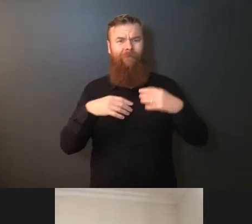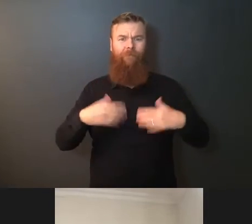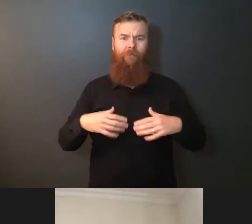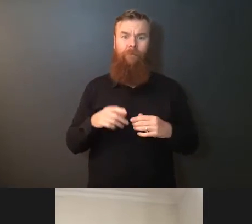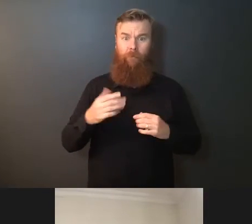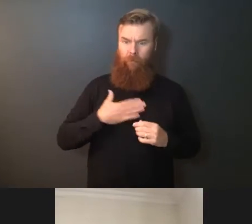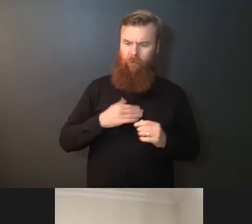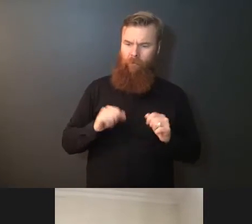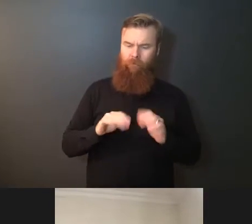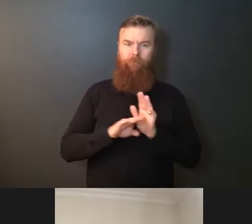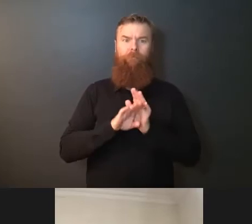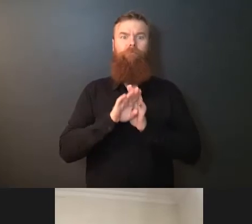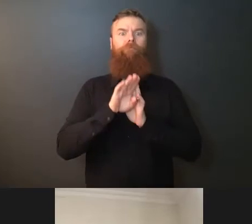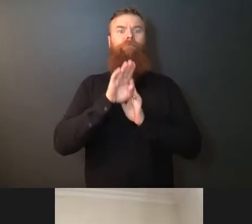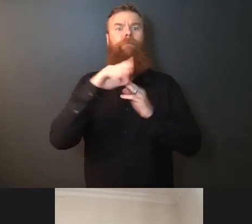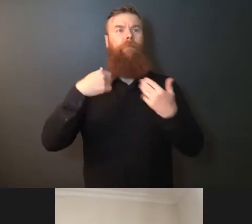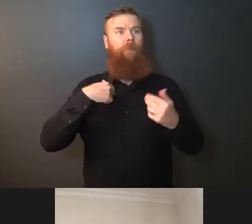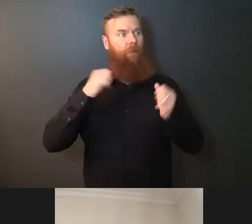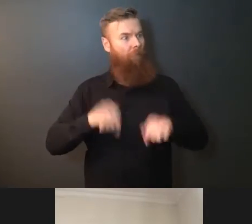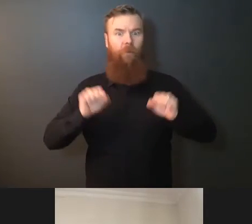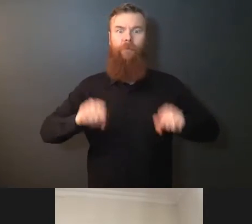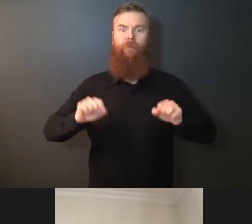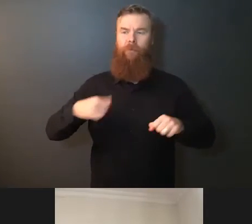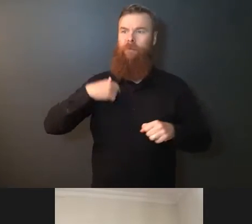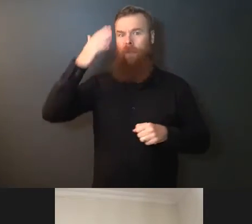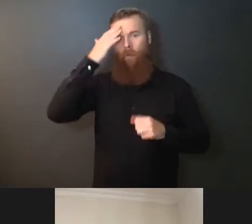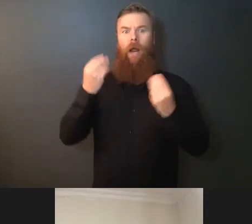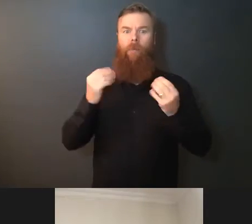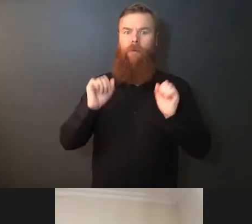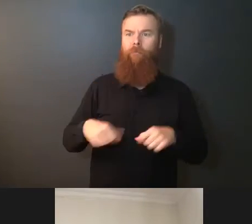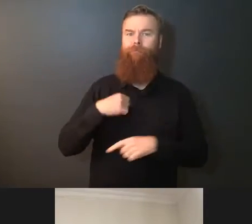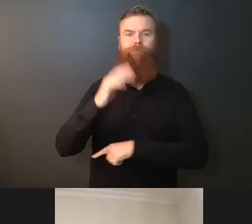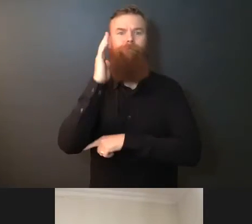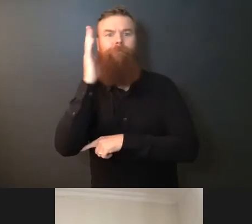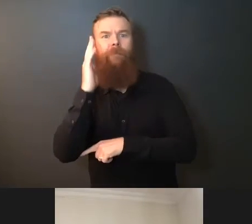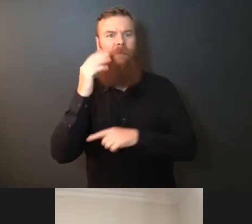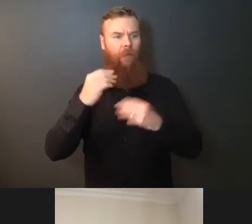language. That's very important. I mean, Twitter and Facebook are